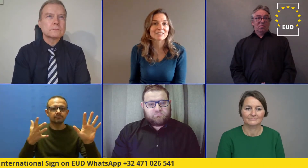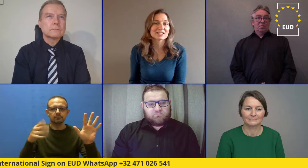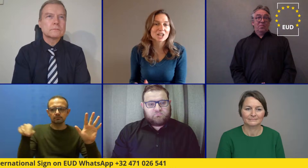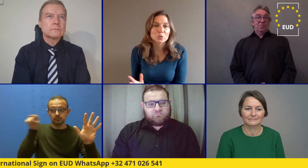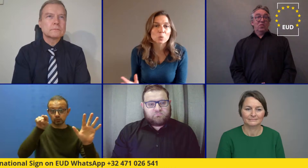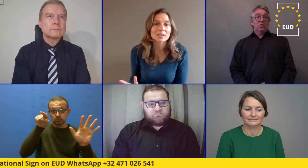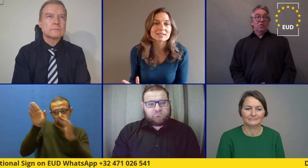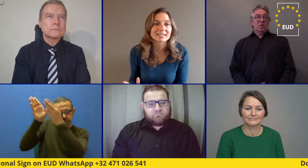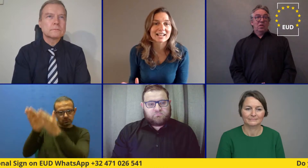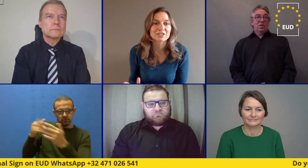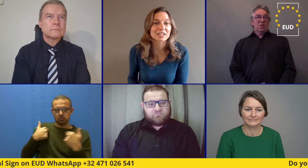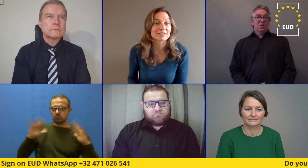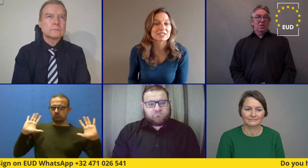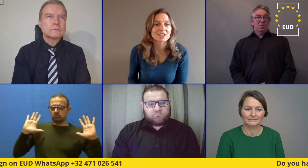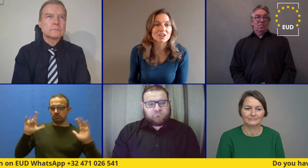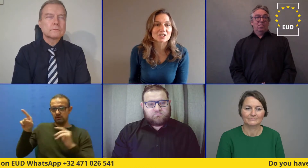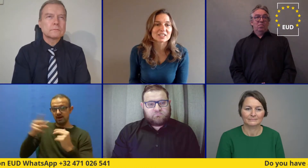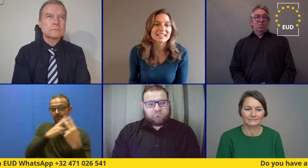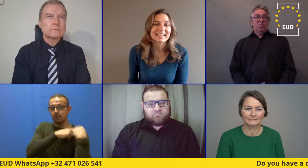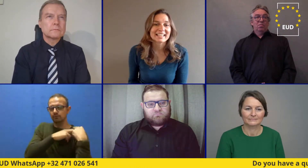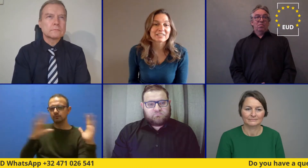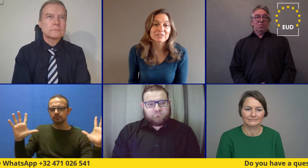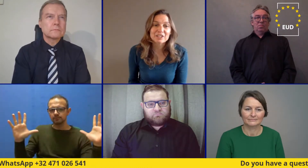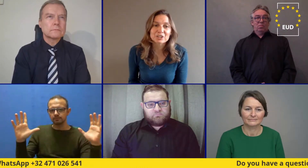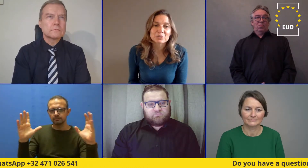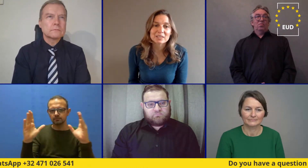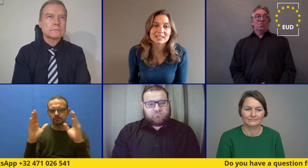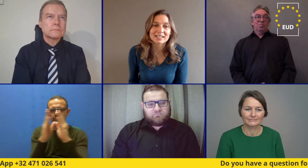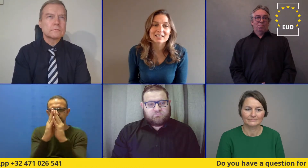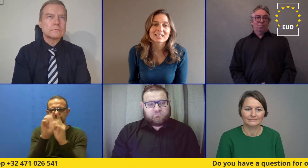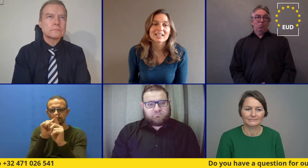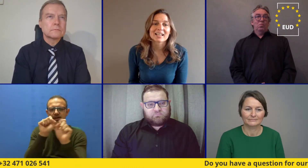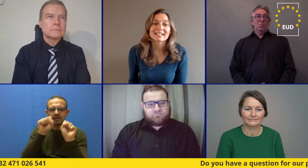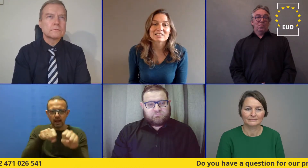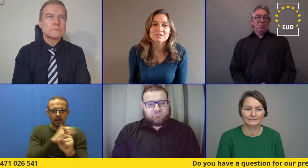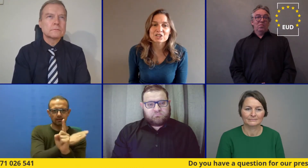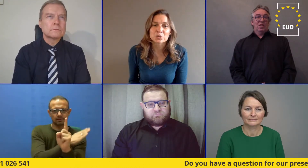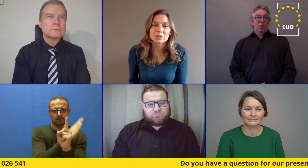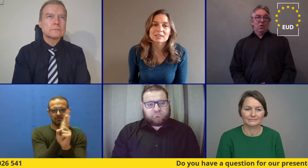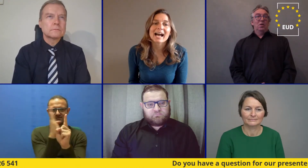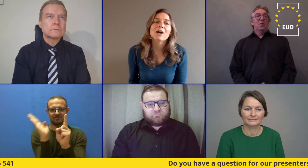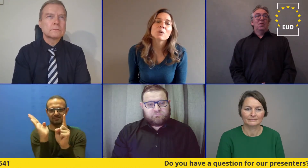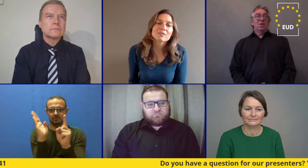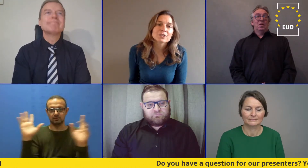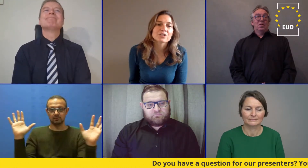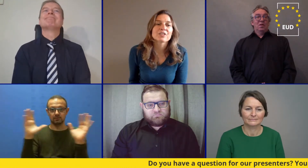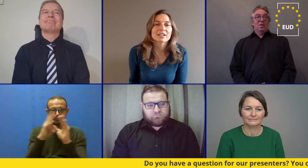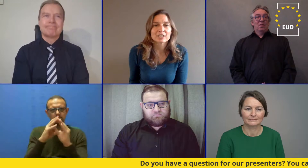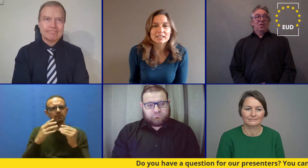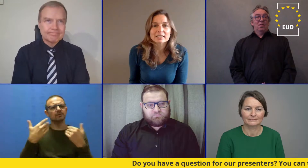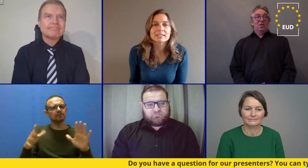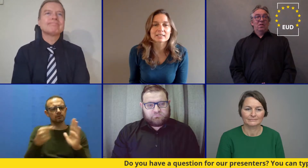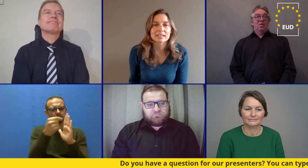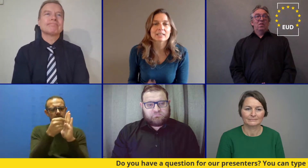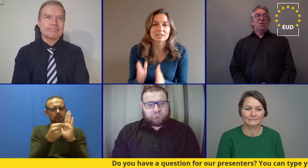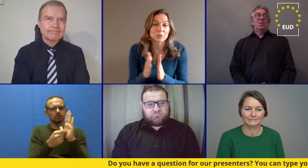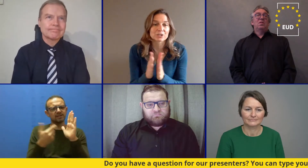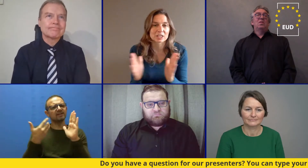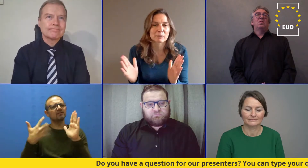it's not one standard that fits all. It's very unique and individual. However, there's a